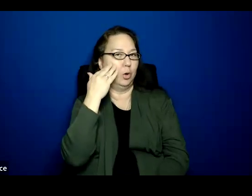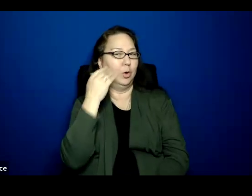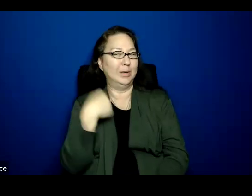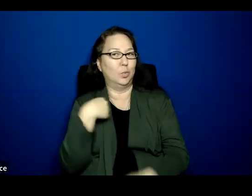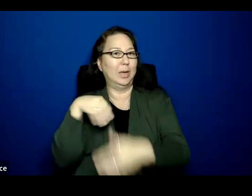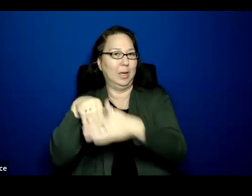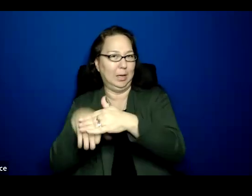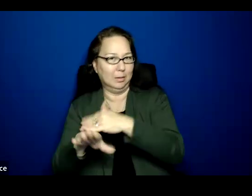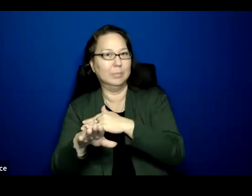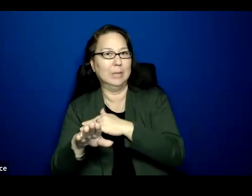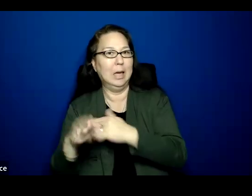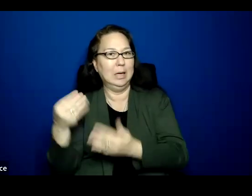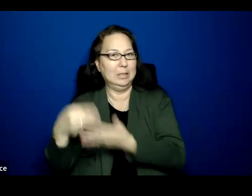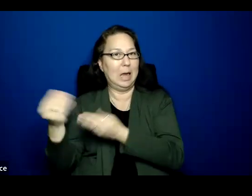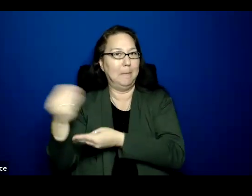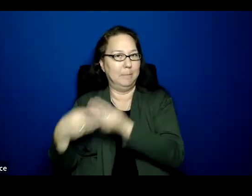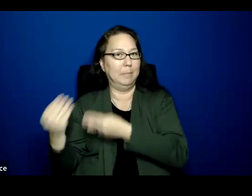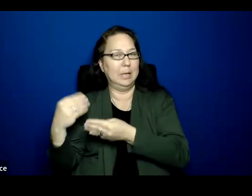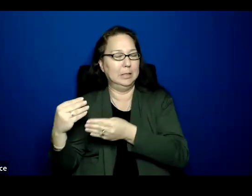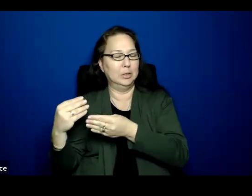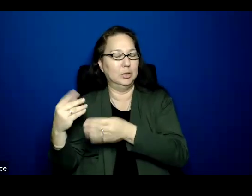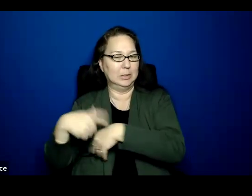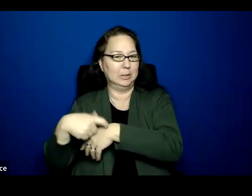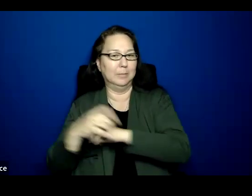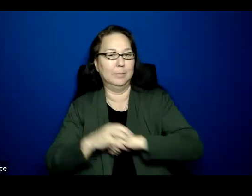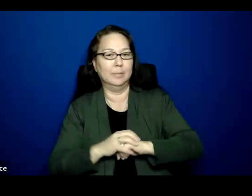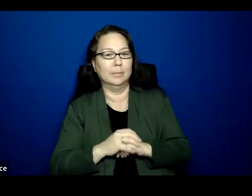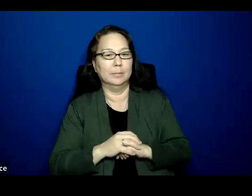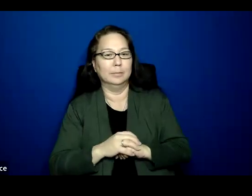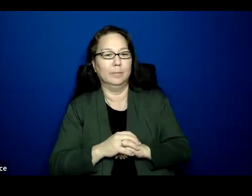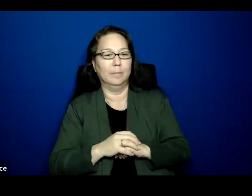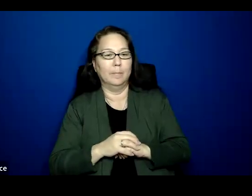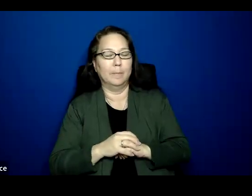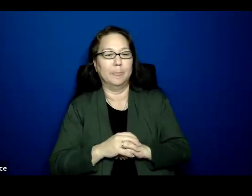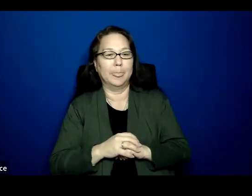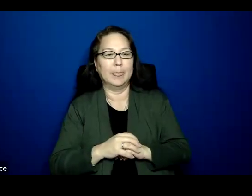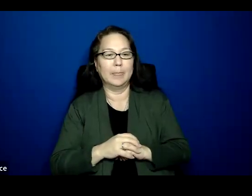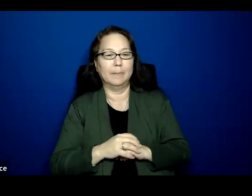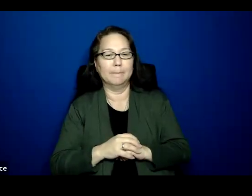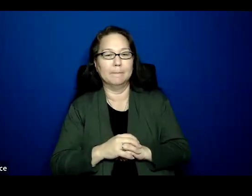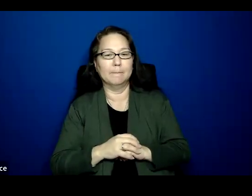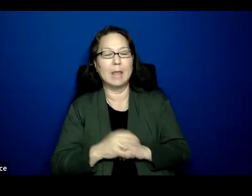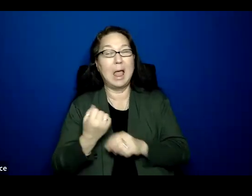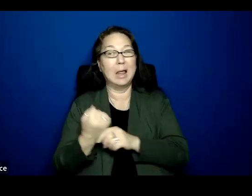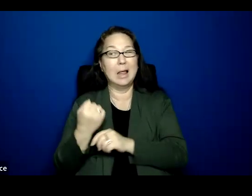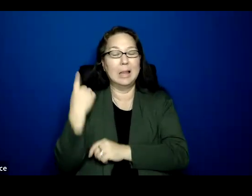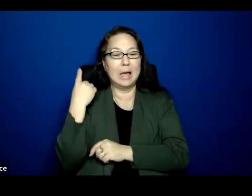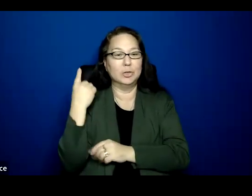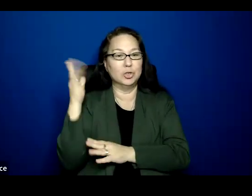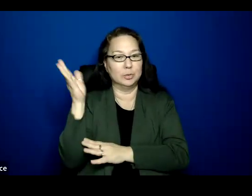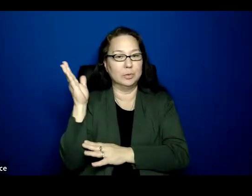around last year's presentation. We heard about the use of service mapping as a